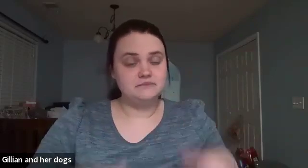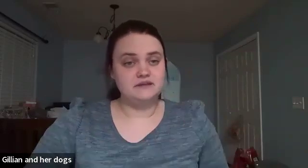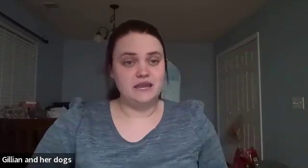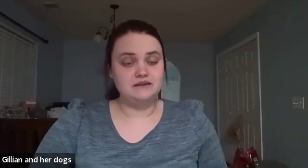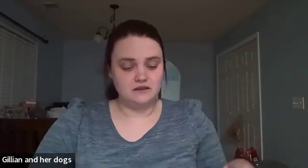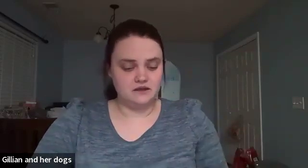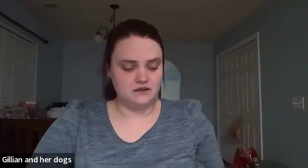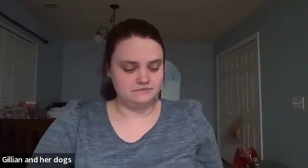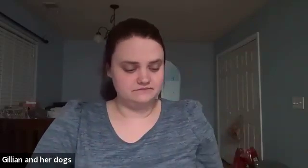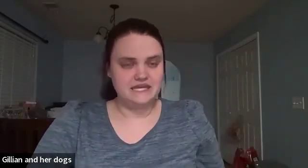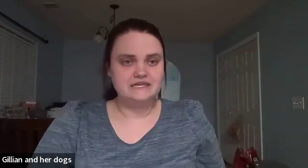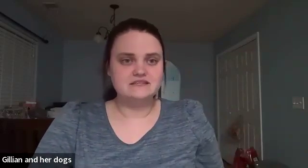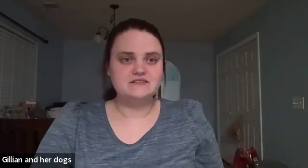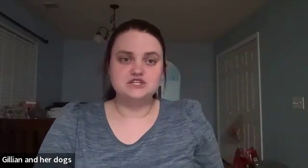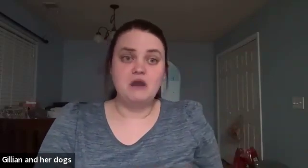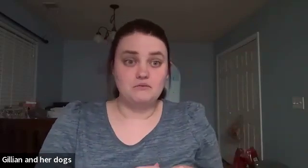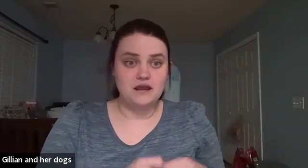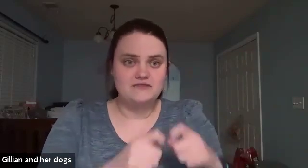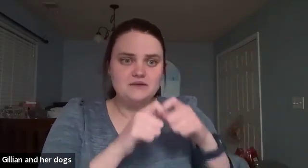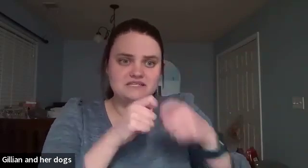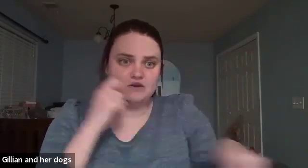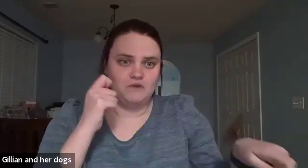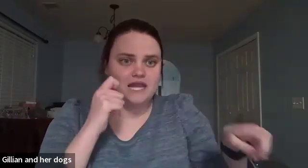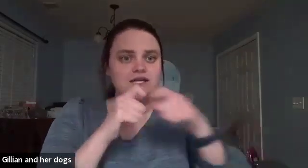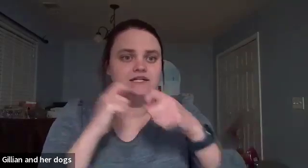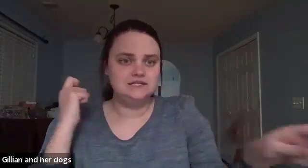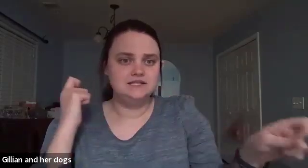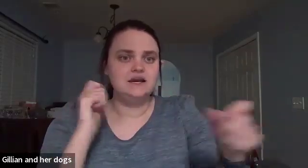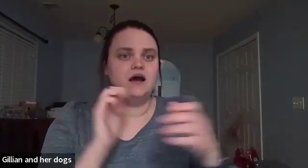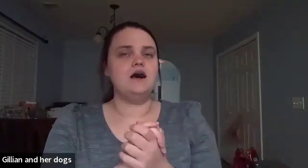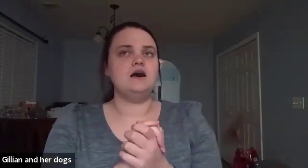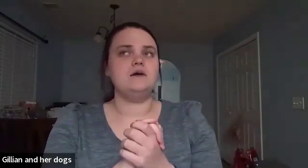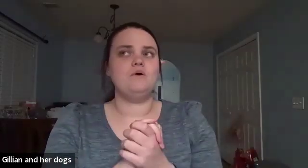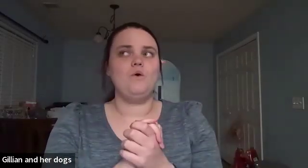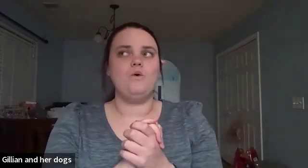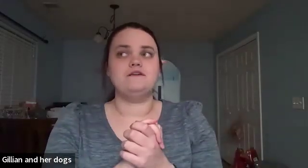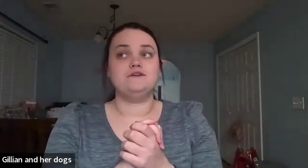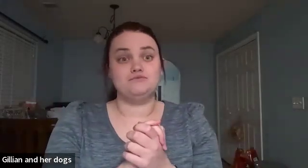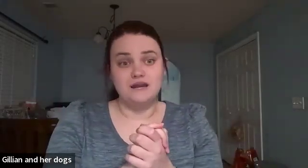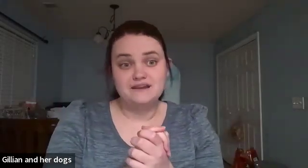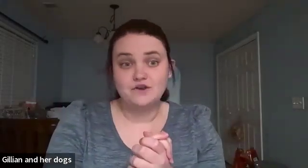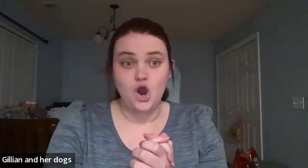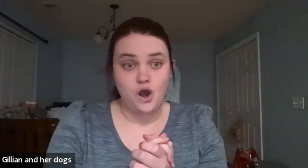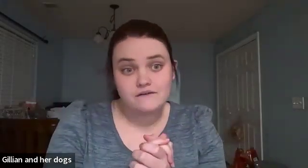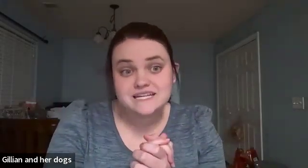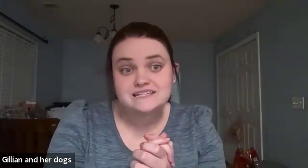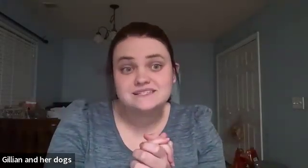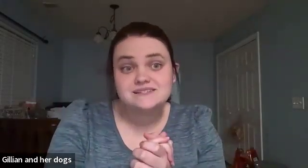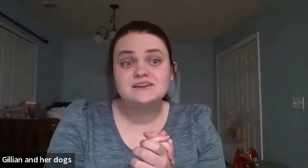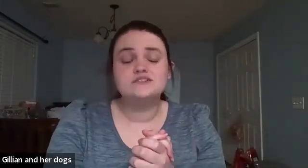like leggings and things, and you have a run in them, it's like a run. Or if you're running for office,